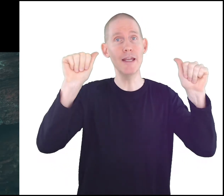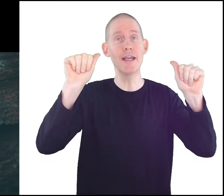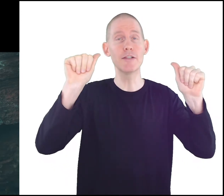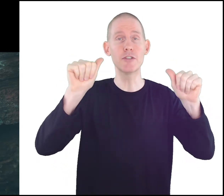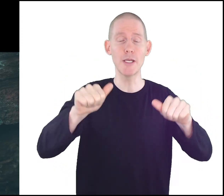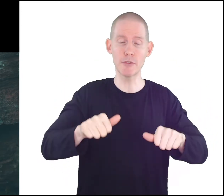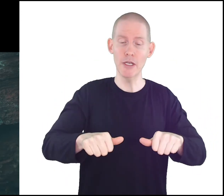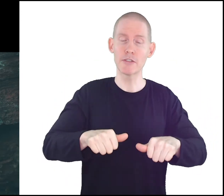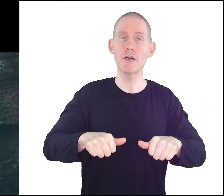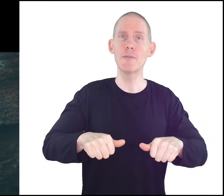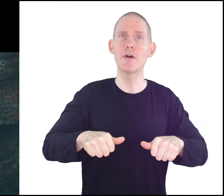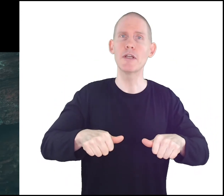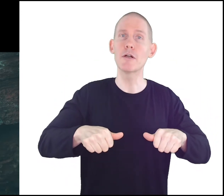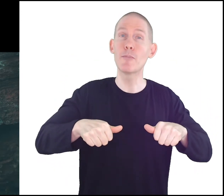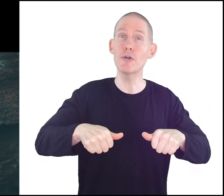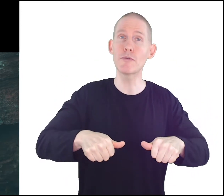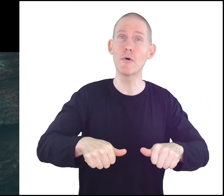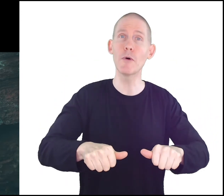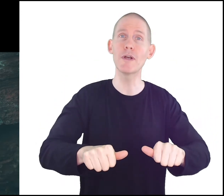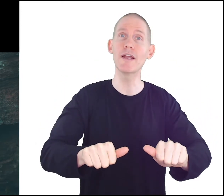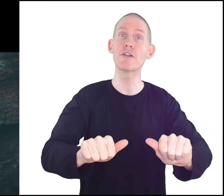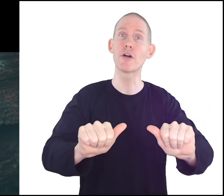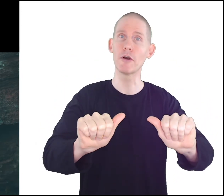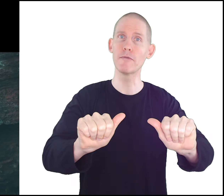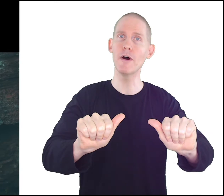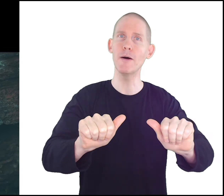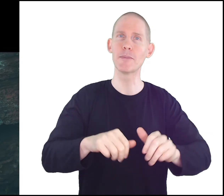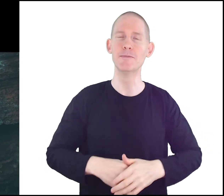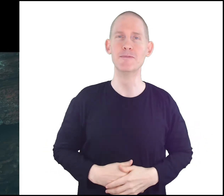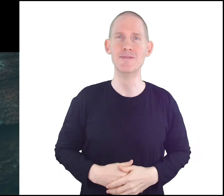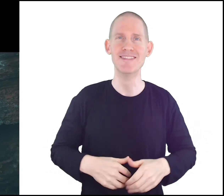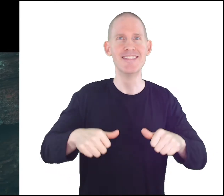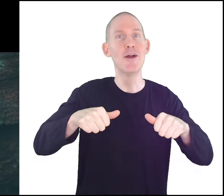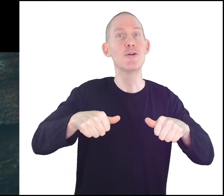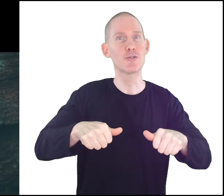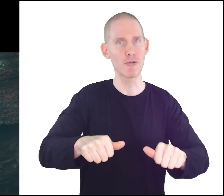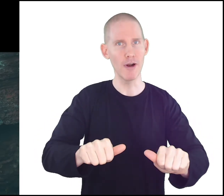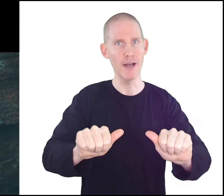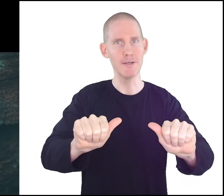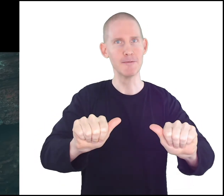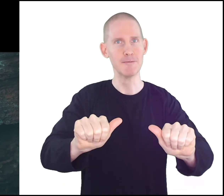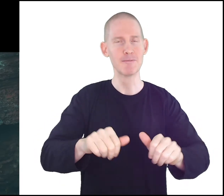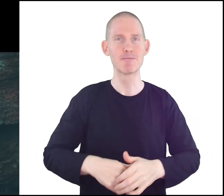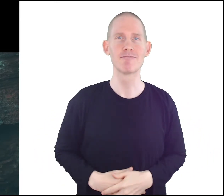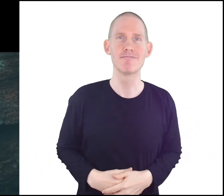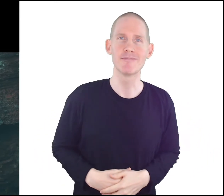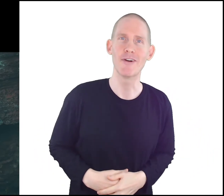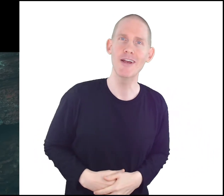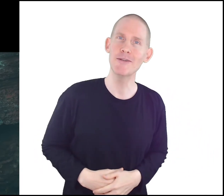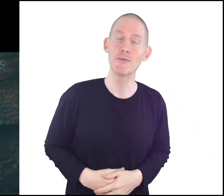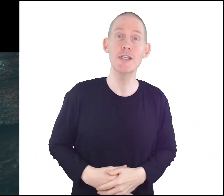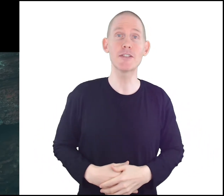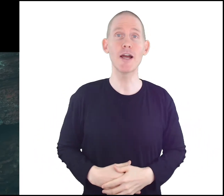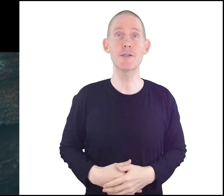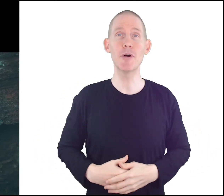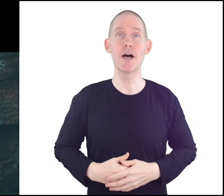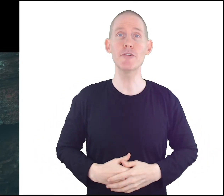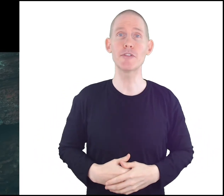hand shapes, start about here, push forward and curve up. Try. All right, we just talked about how to